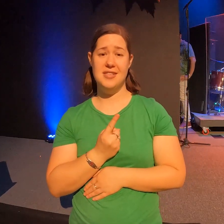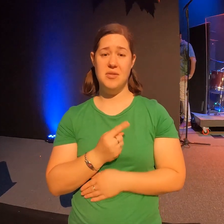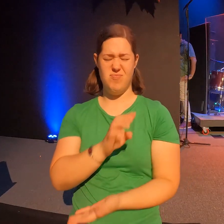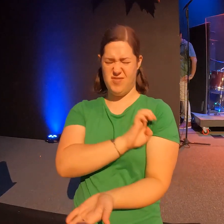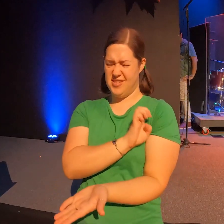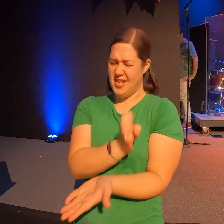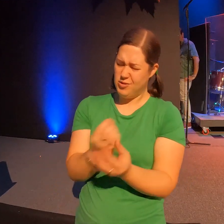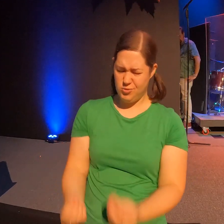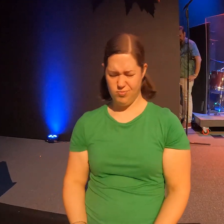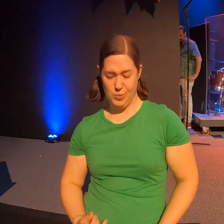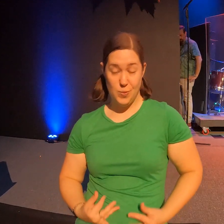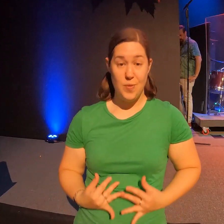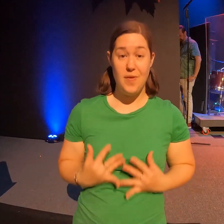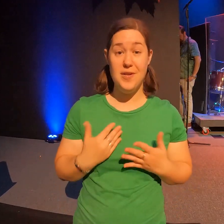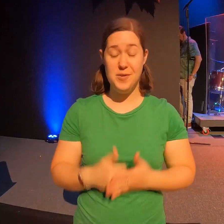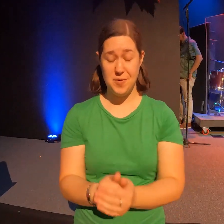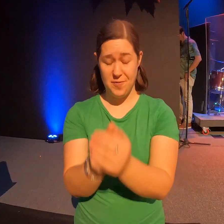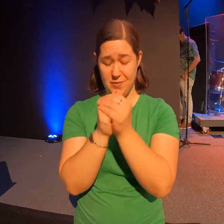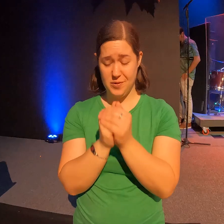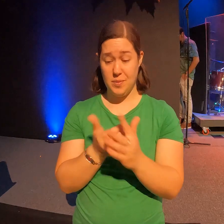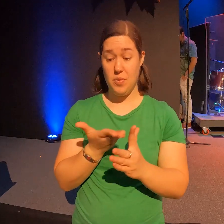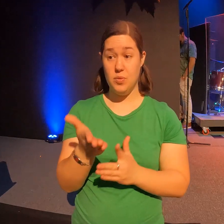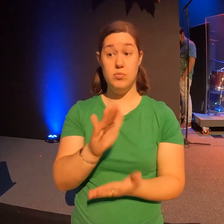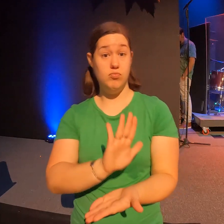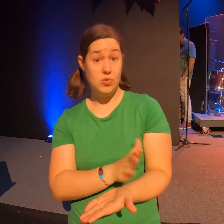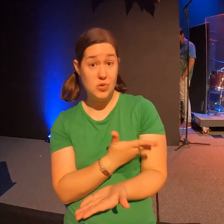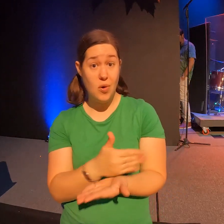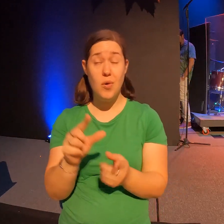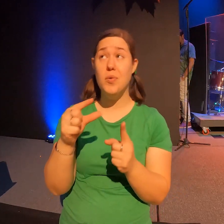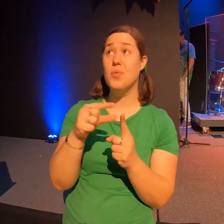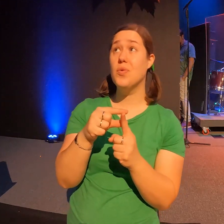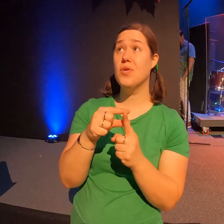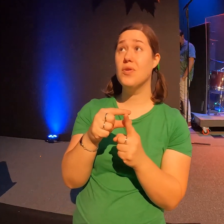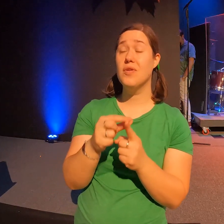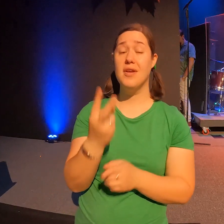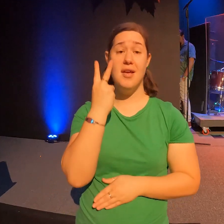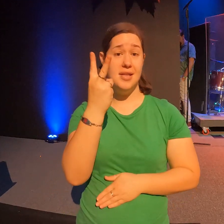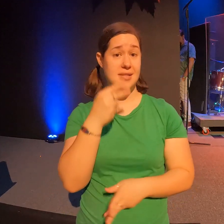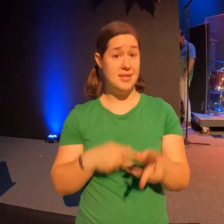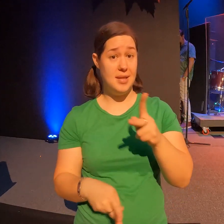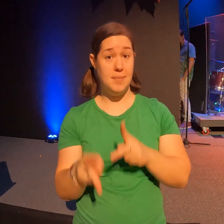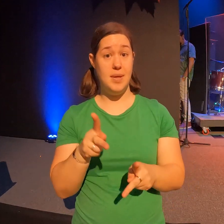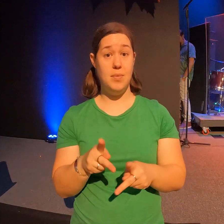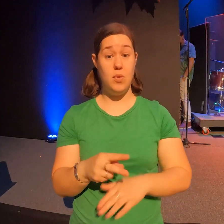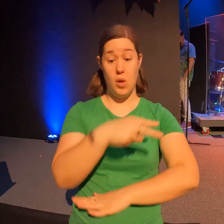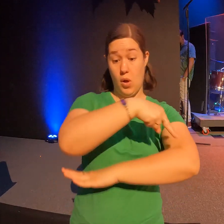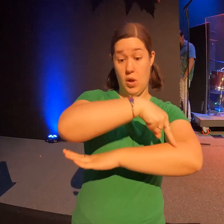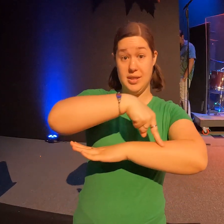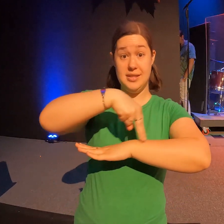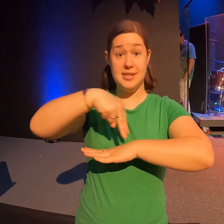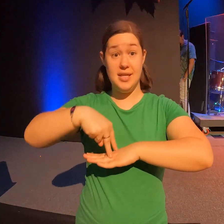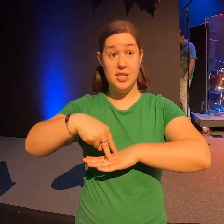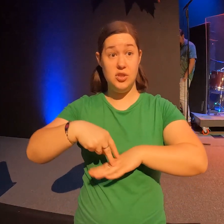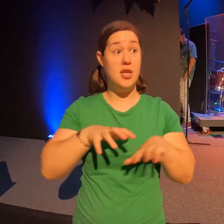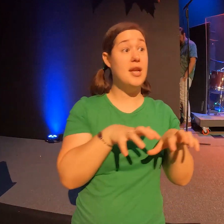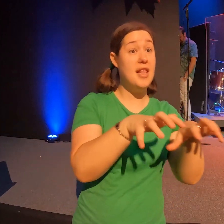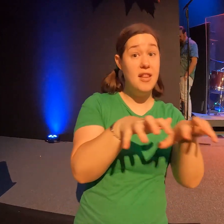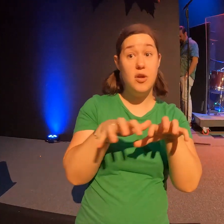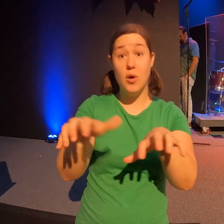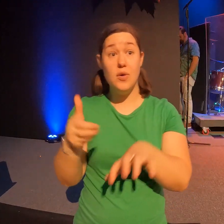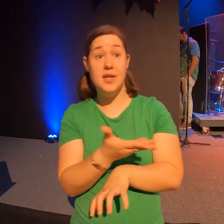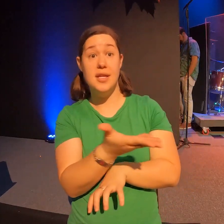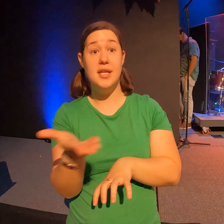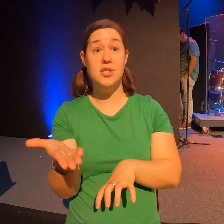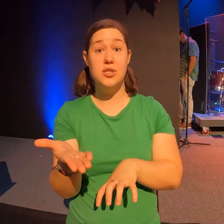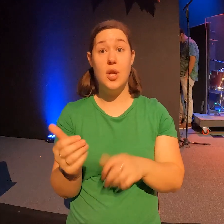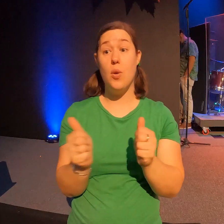worship through song and through word. I see those both on stage, in the congregation, those who are